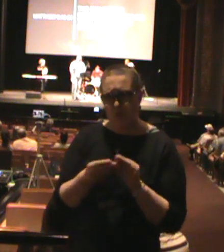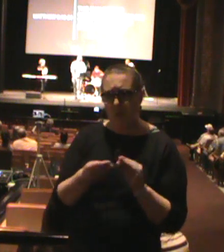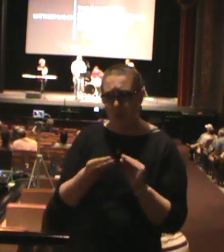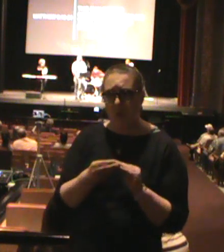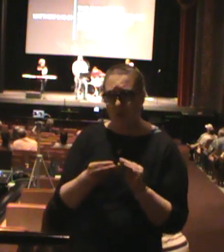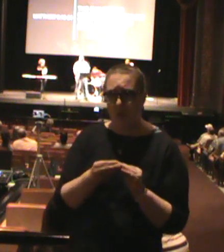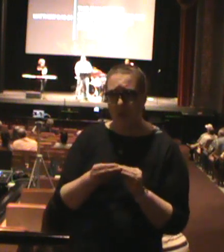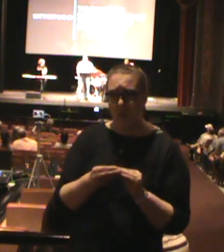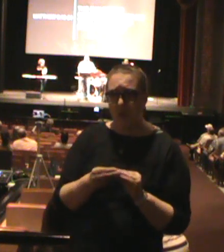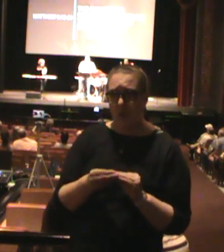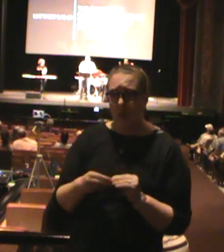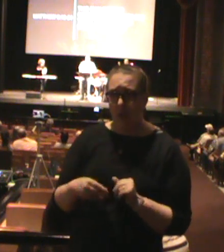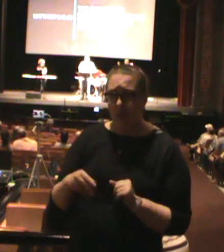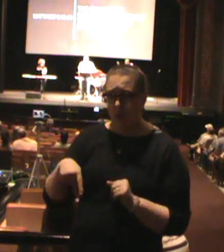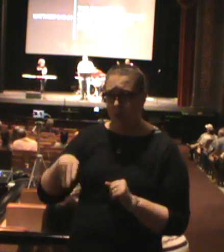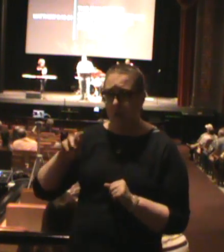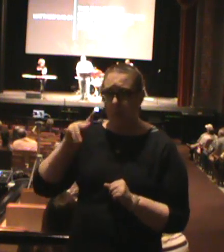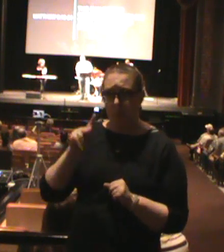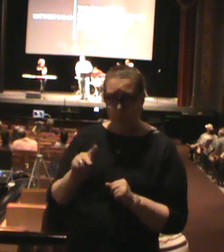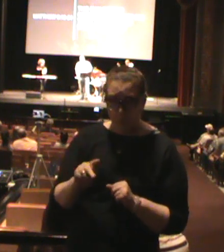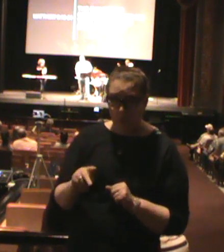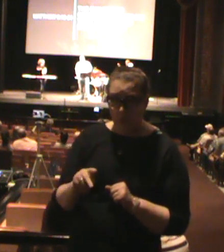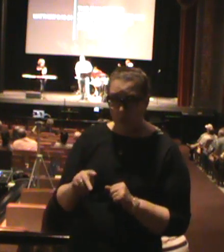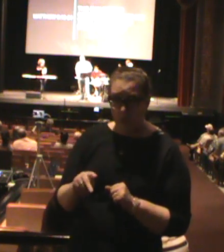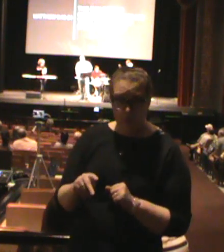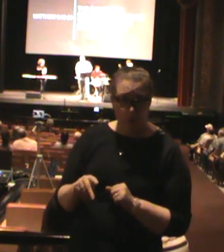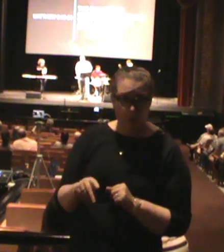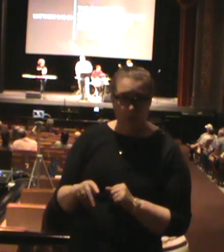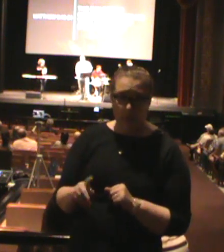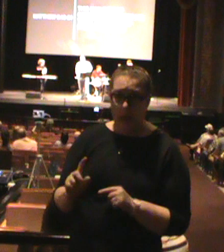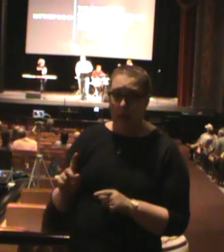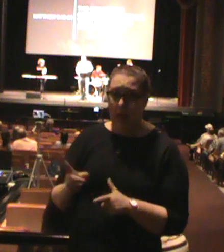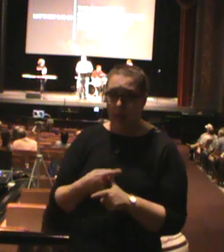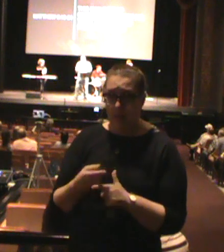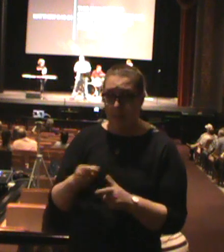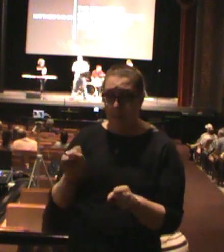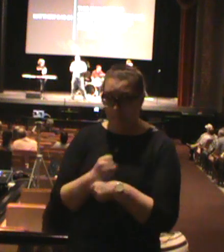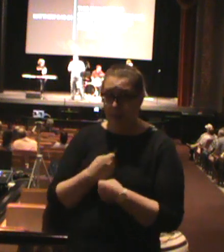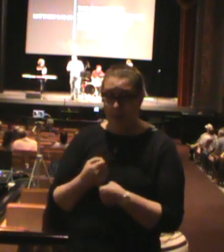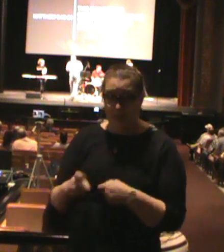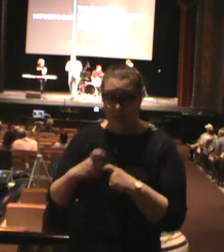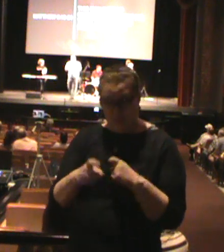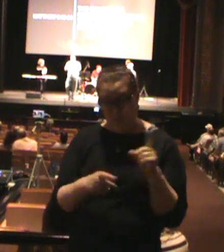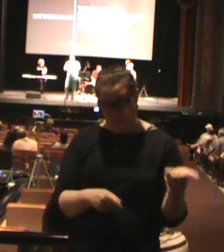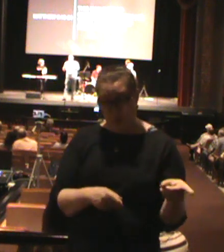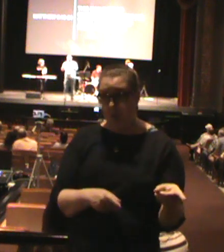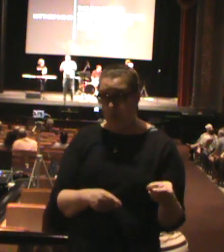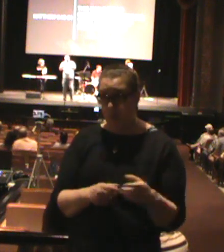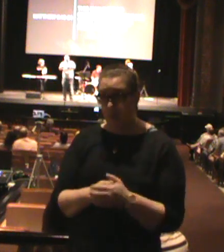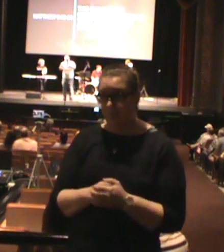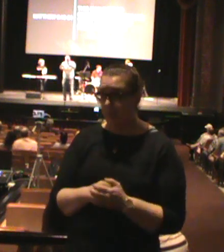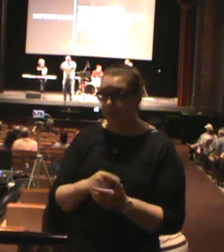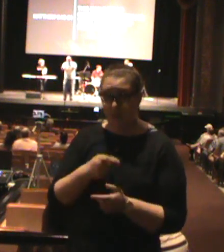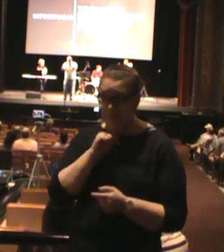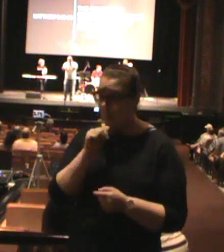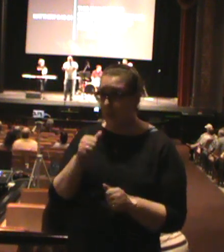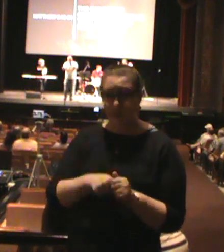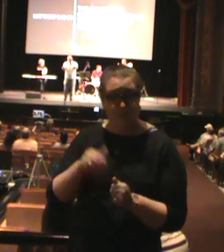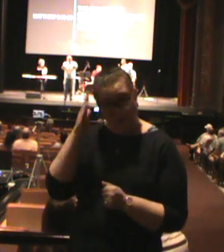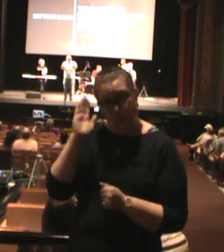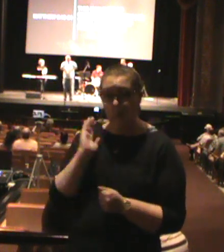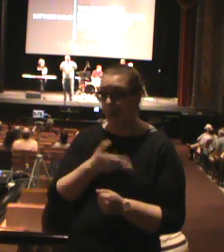in need. And they didn't know that we needed meat. I'm telling you that God, if you just step out in